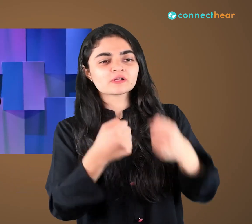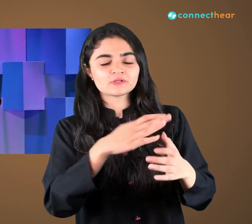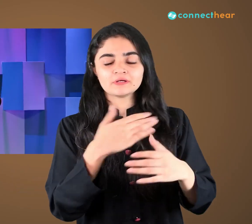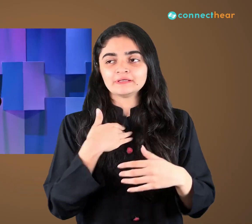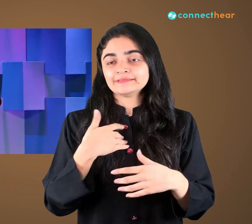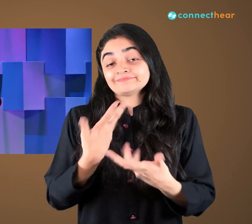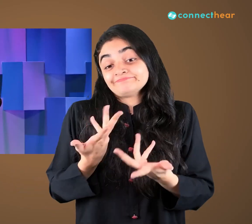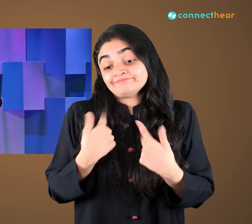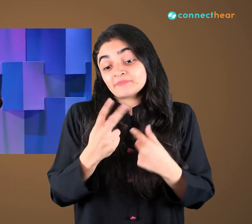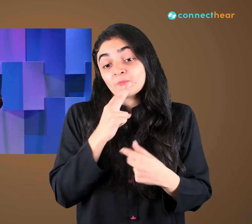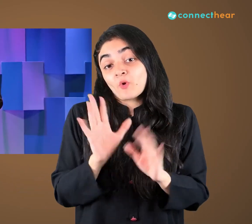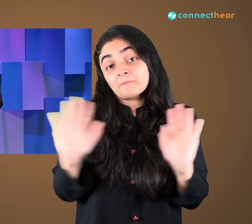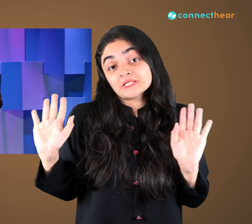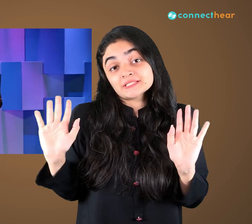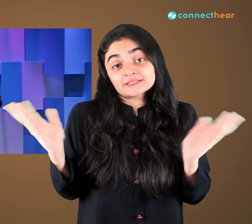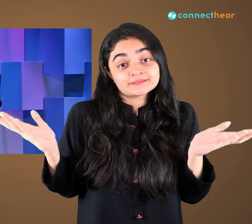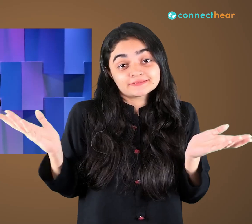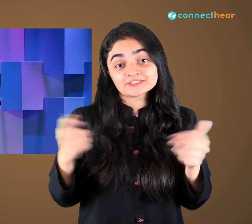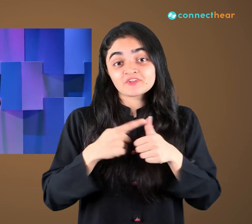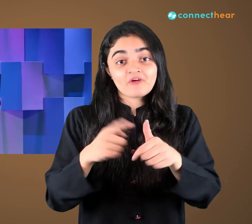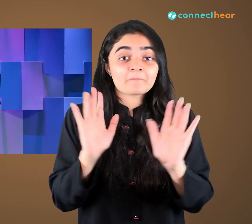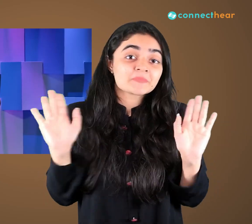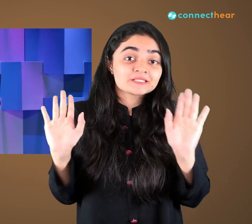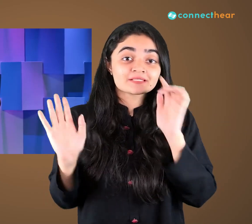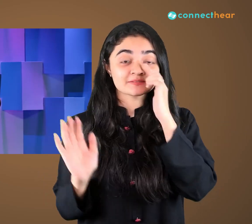Just saying. I'm just saying.